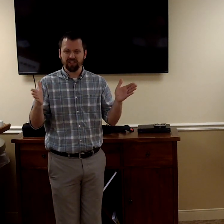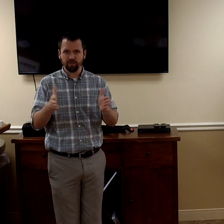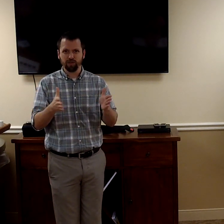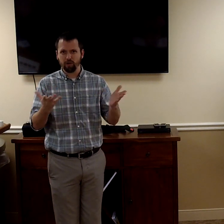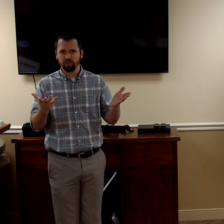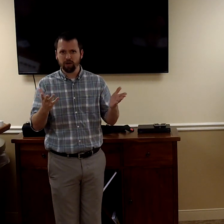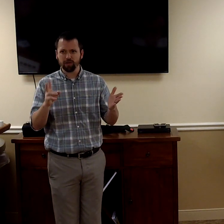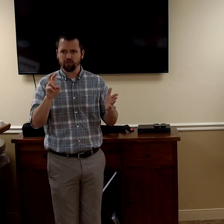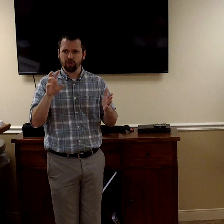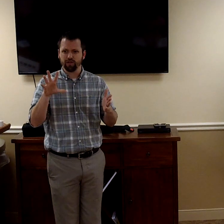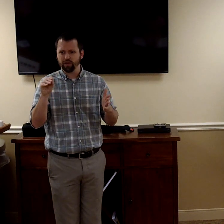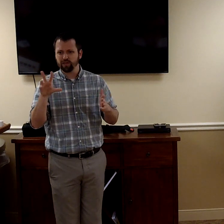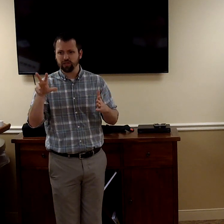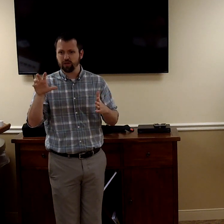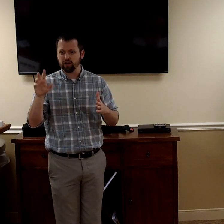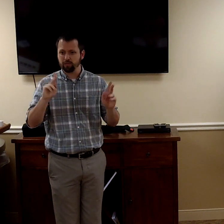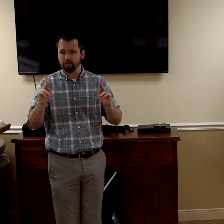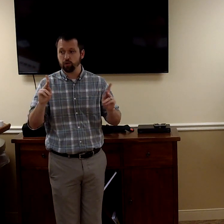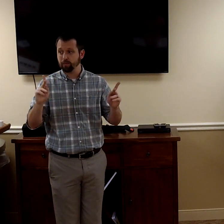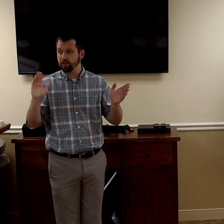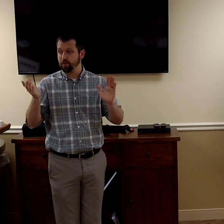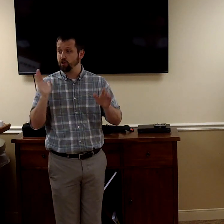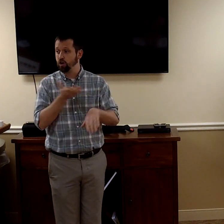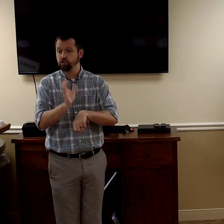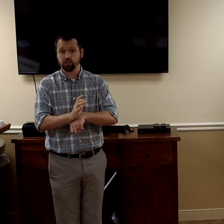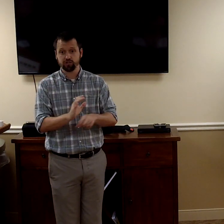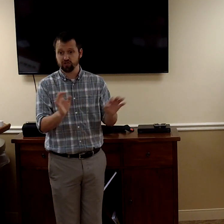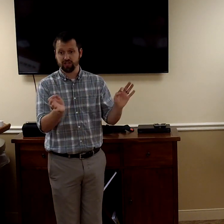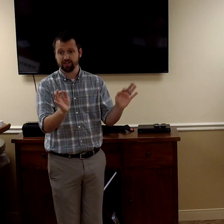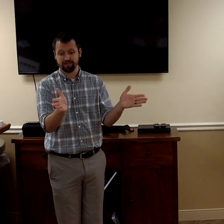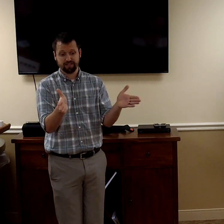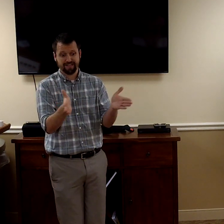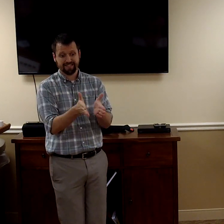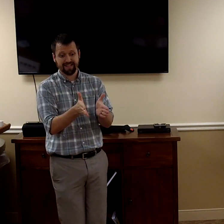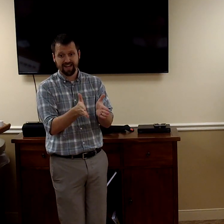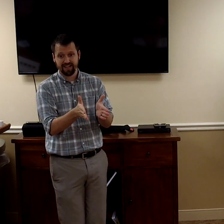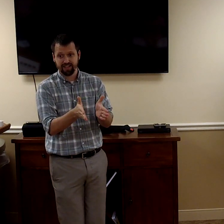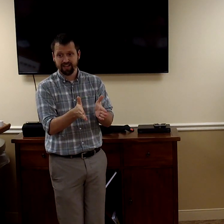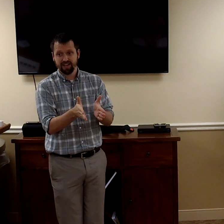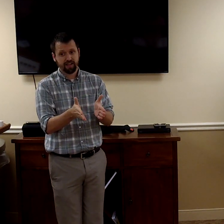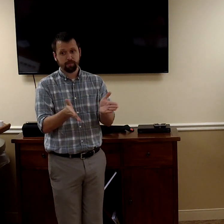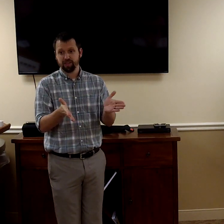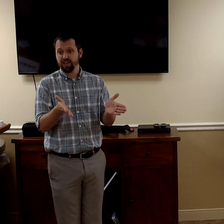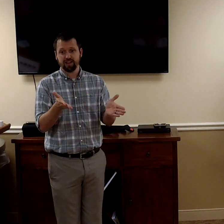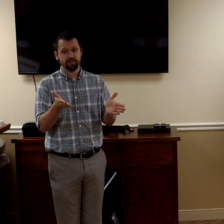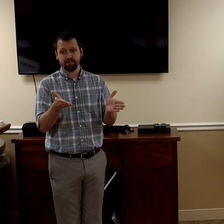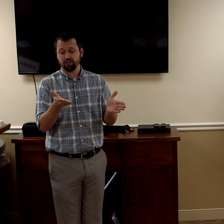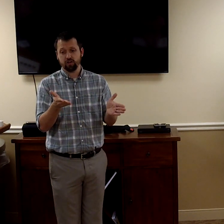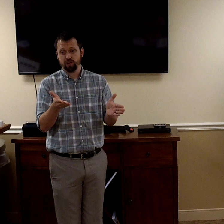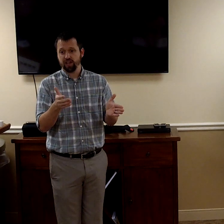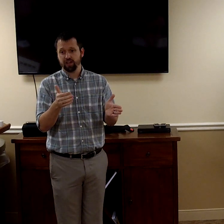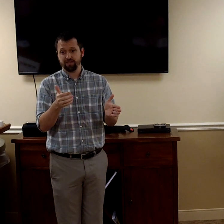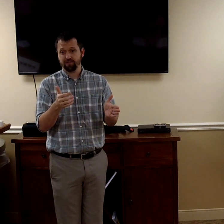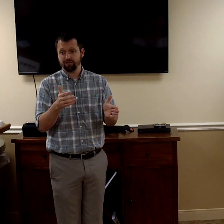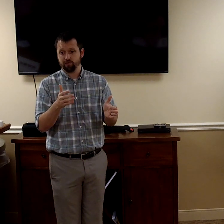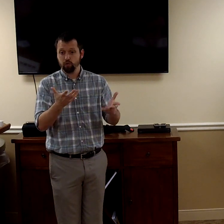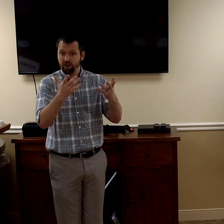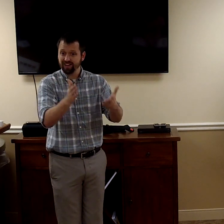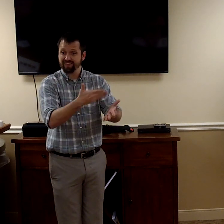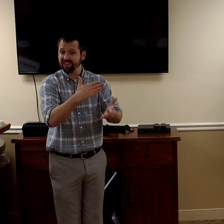relatively small. It was probably 250, 300 people. I mean, compared to our church, it was like tiny. I mean, they didn't, you know, you